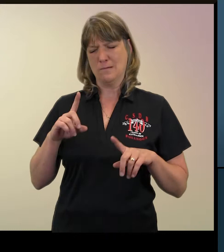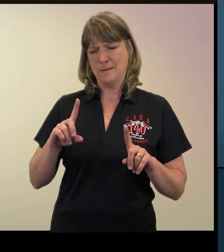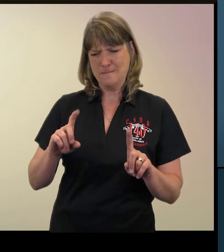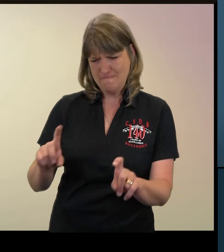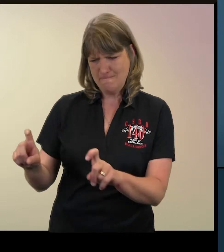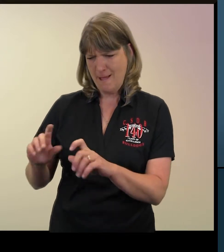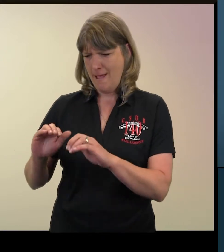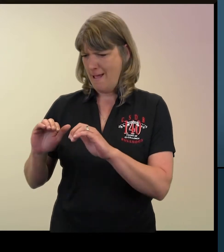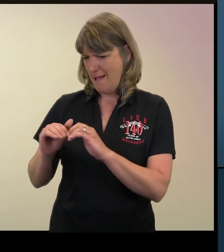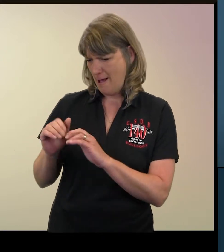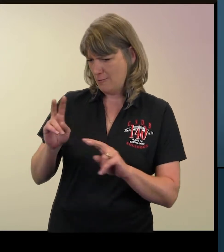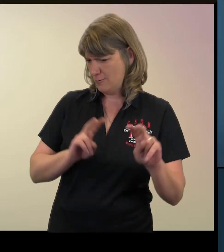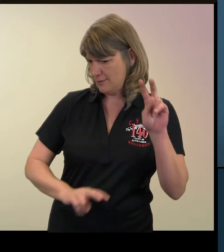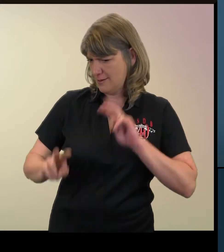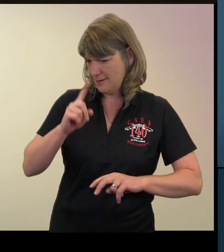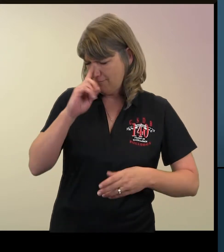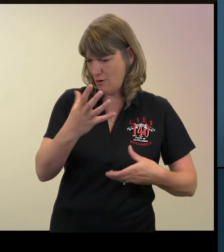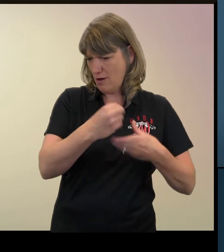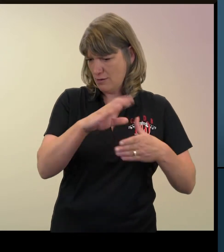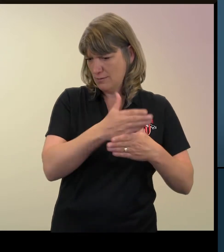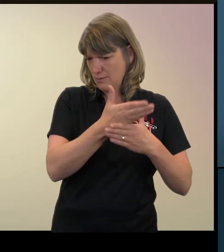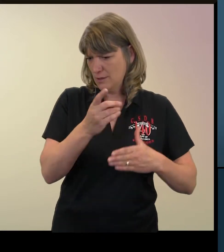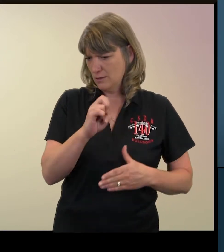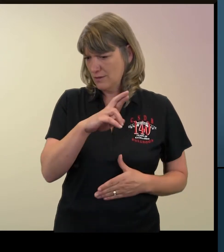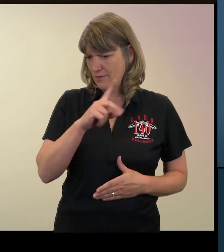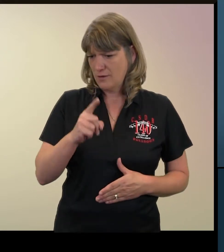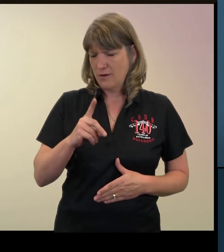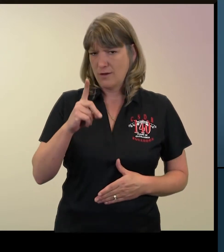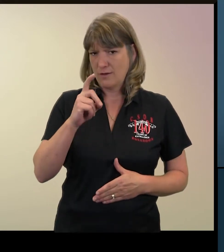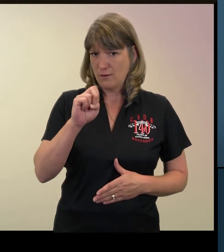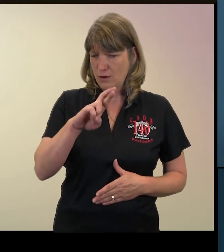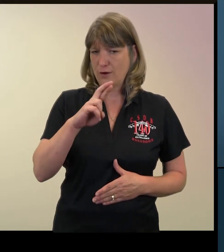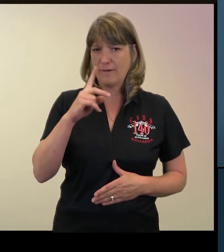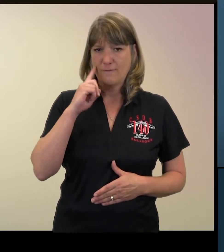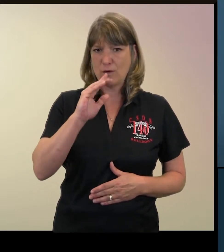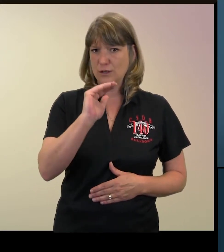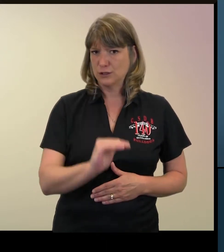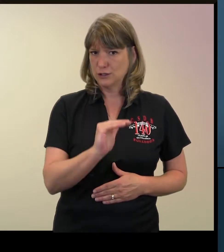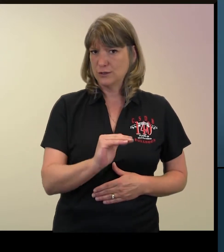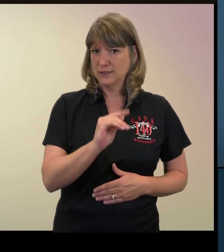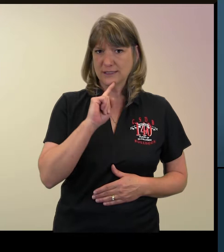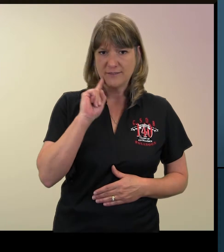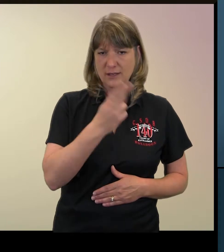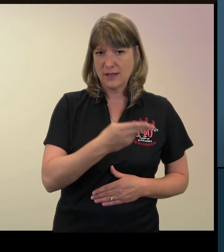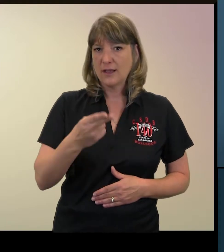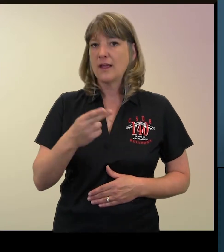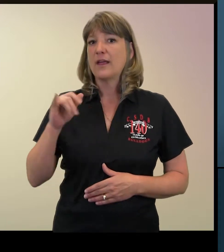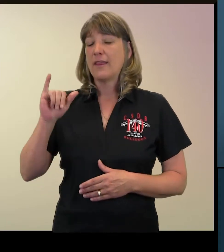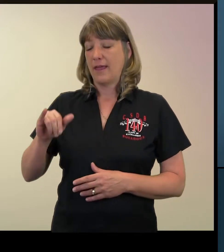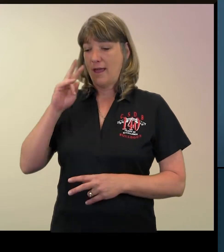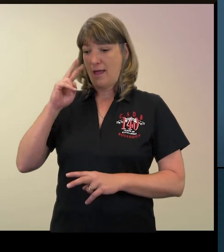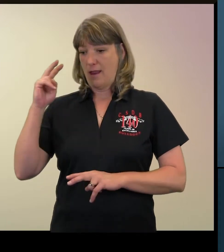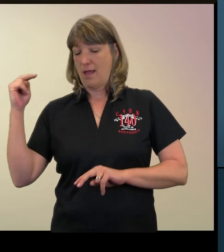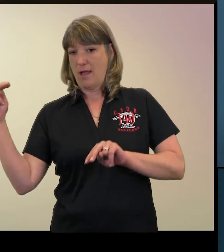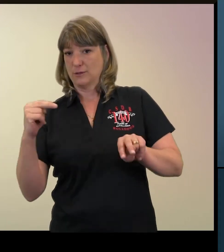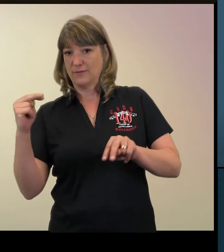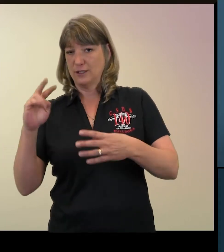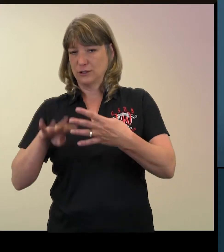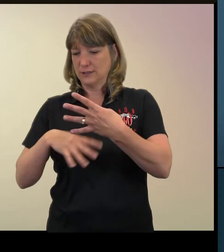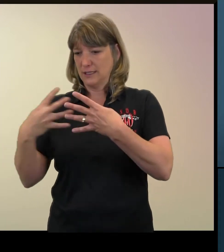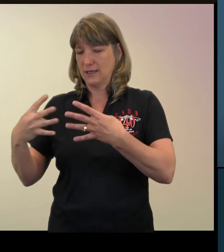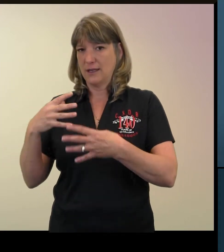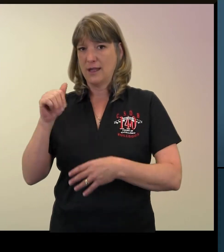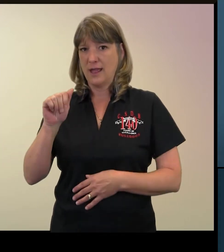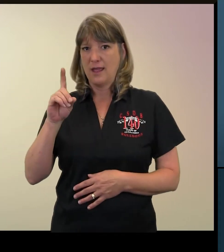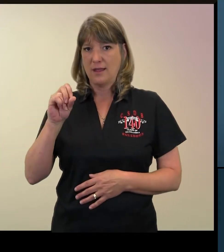when we asked them how they assessed for an autism spectrum disorder among children who are deaf and hard of hearing, the Autism Diagnostic